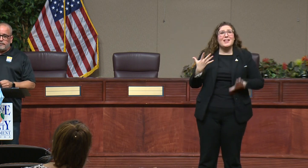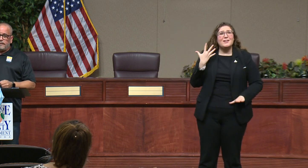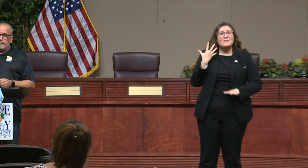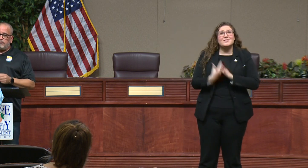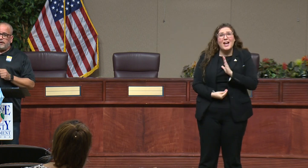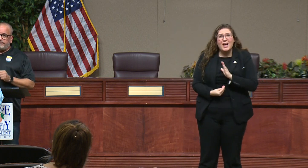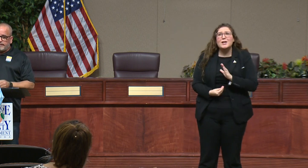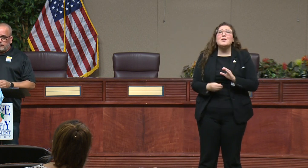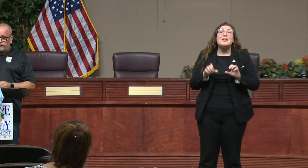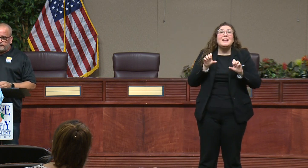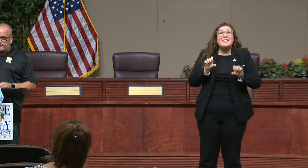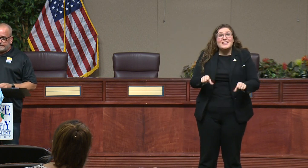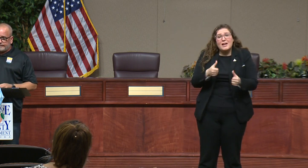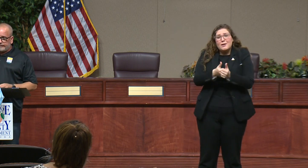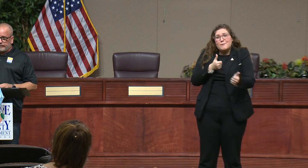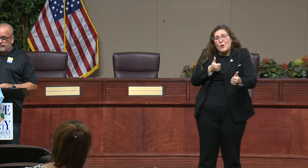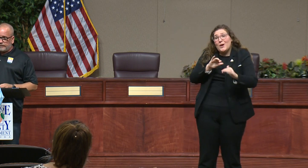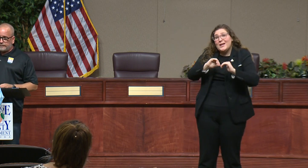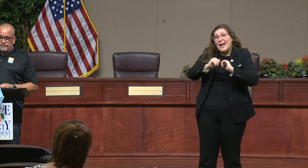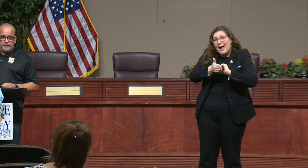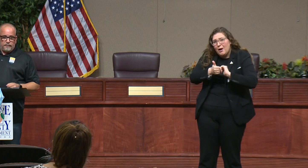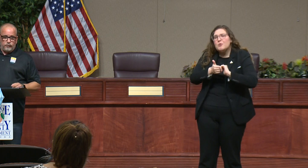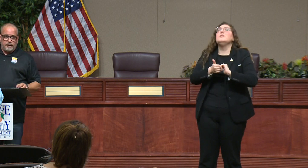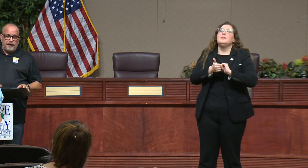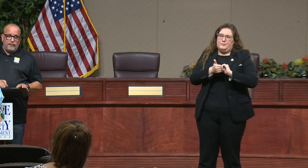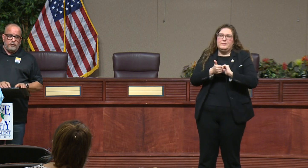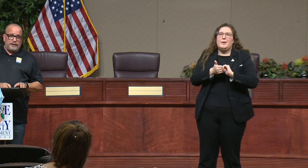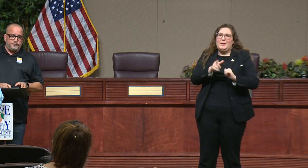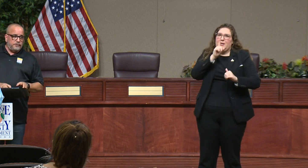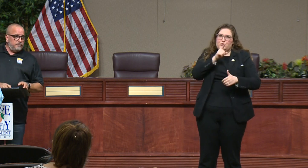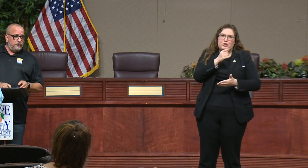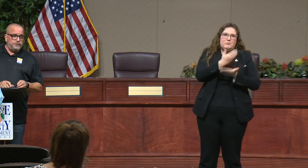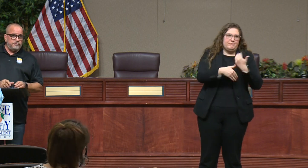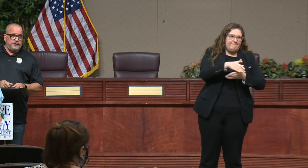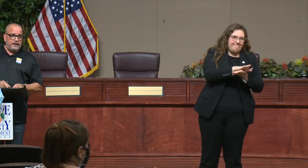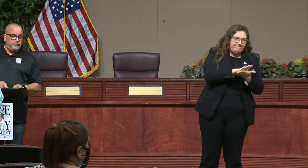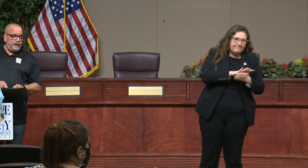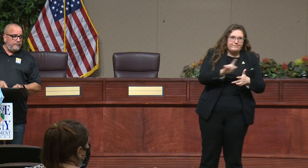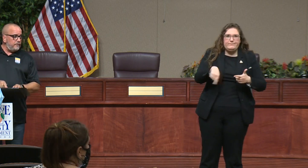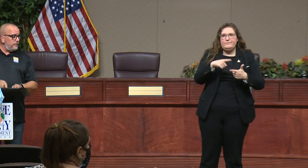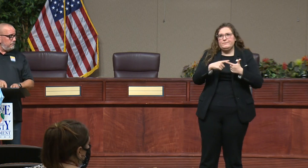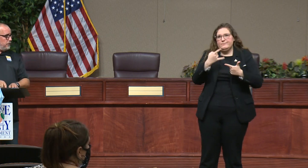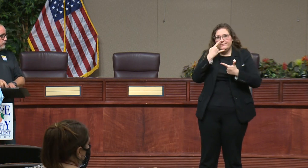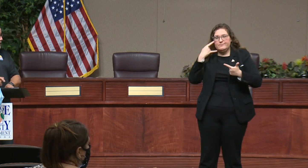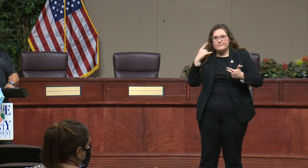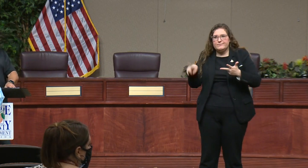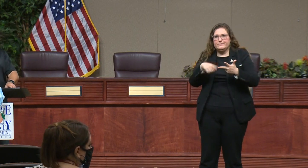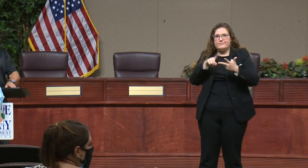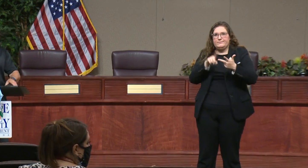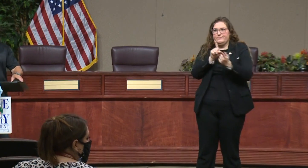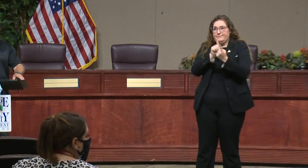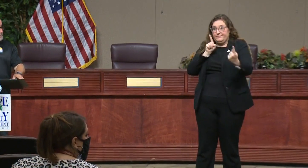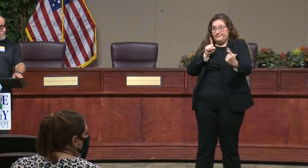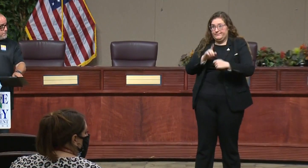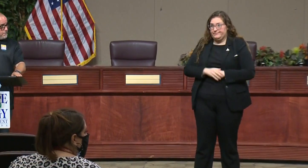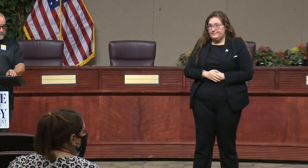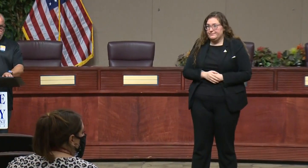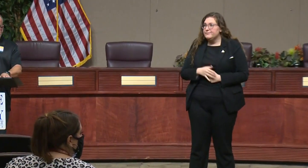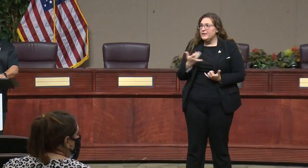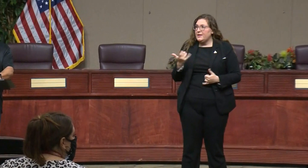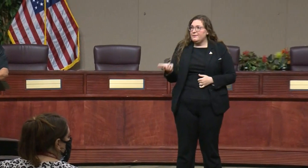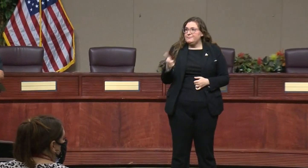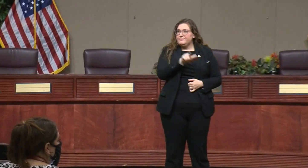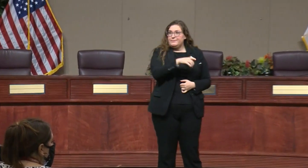prevented by following CDC guidelines. With that, I will answer any questions that I may have. Mayor, back to you.